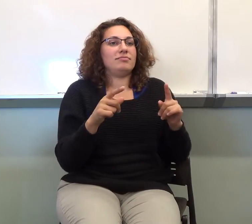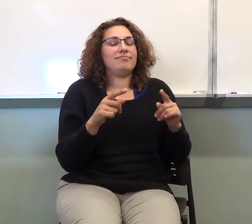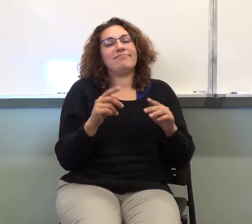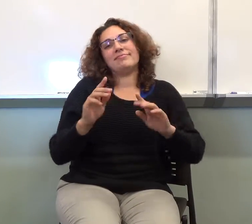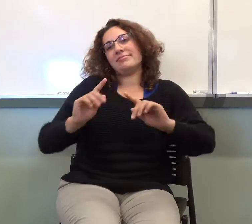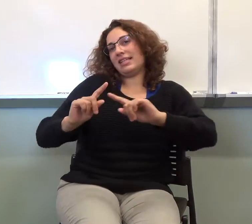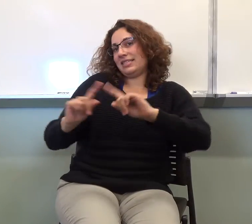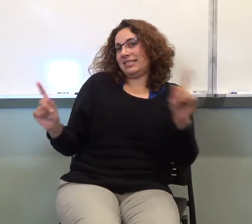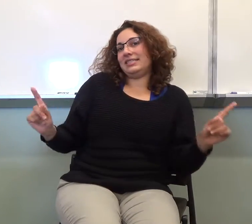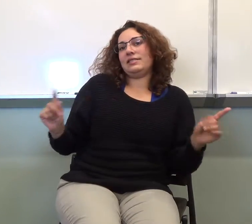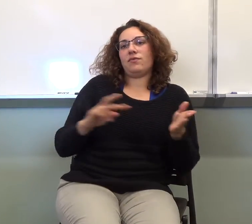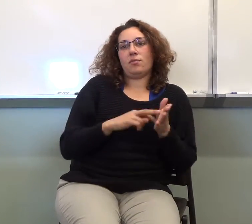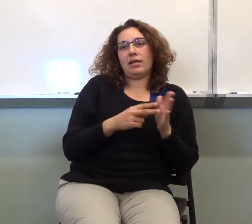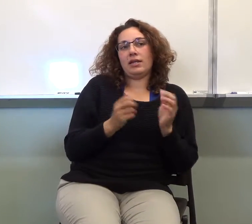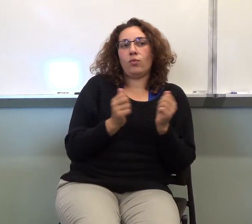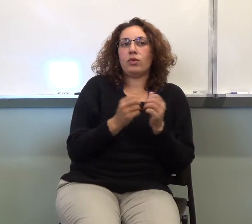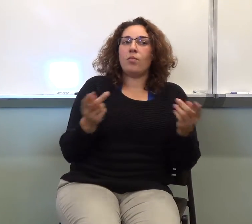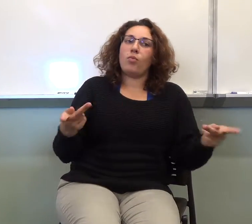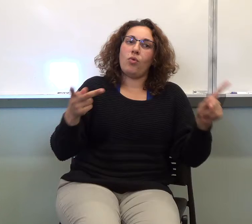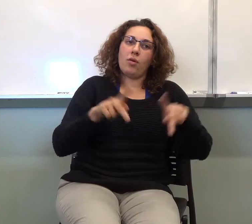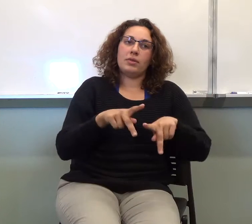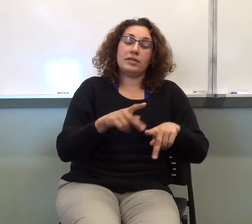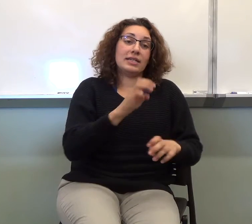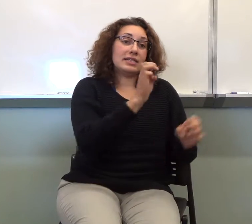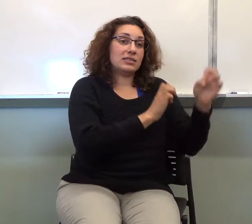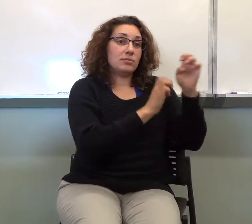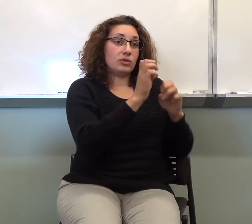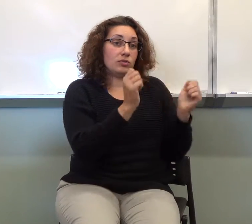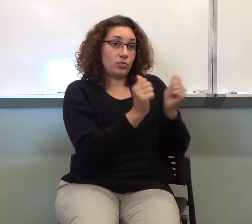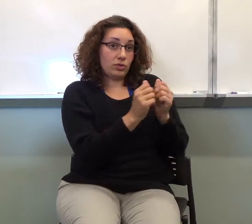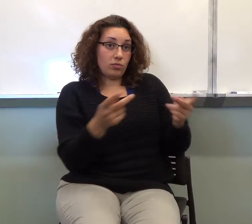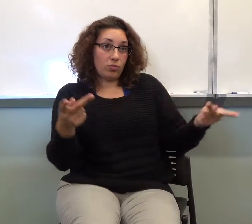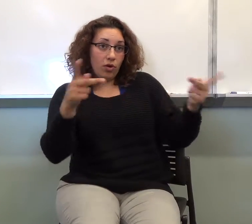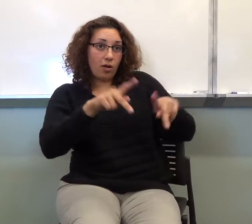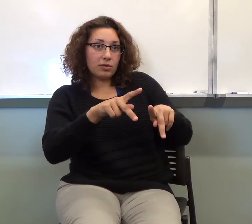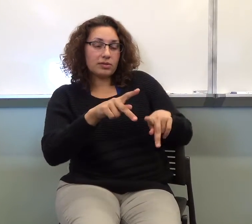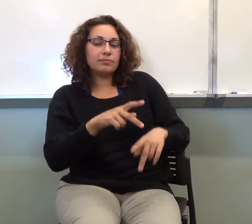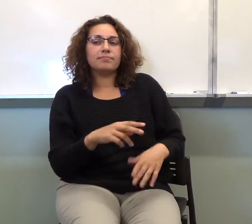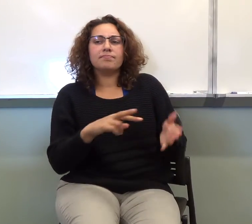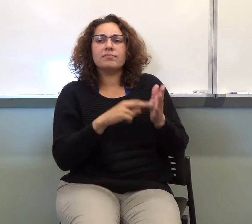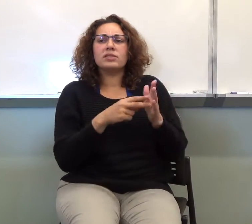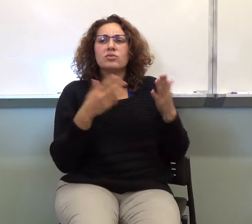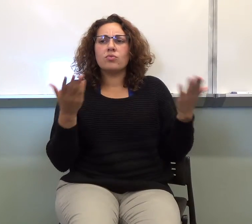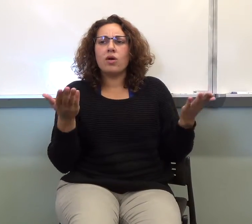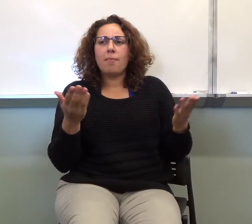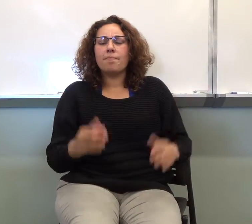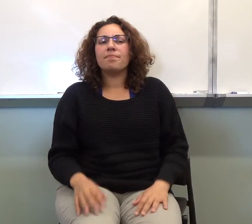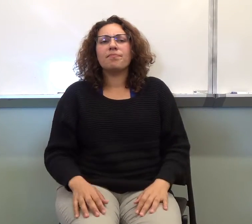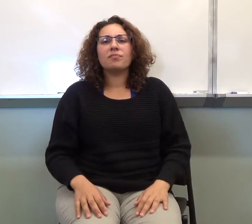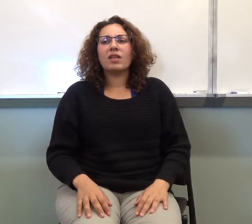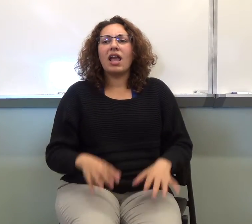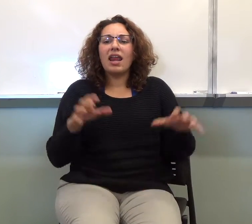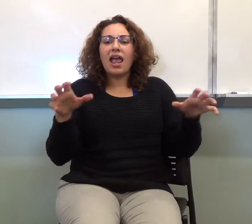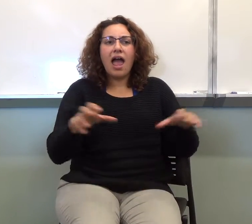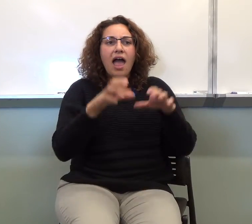probability. An experiment is an activity with an observable